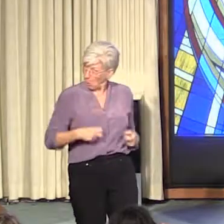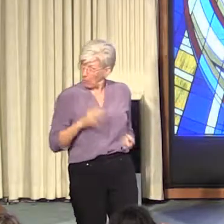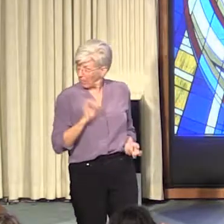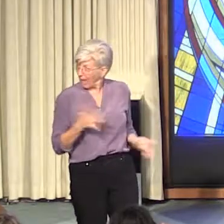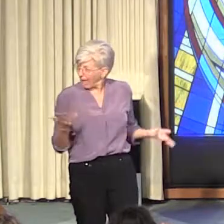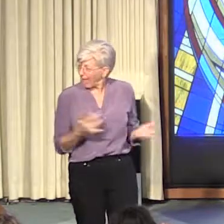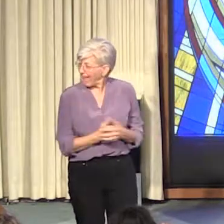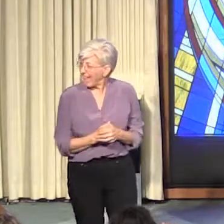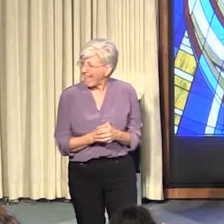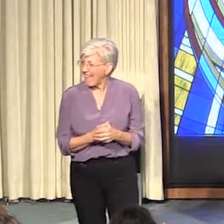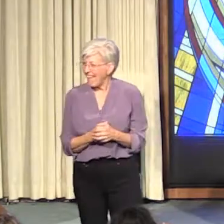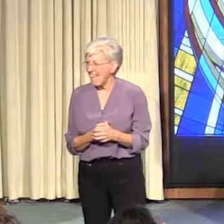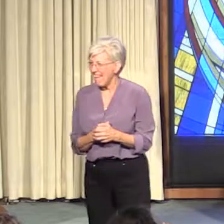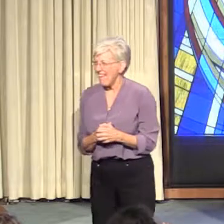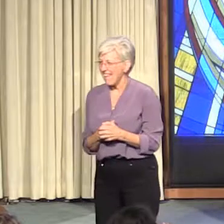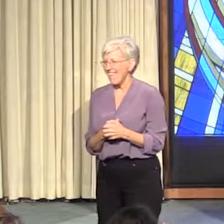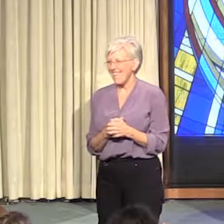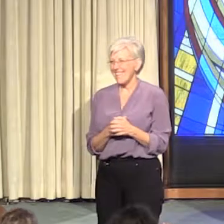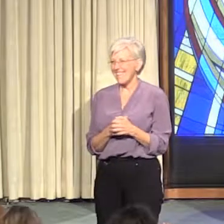You know?